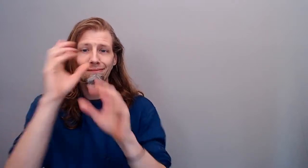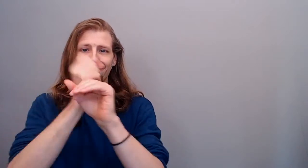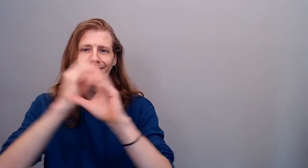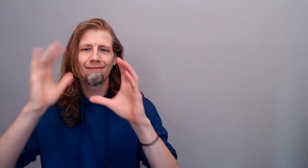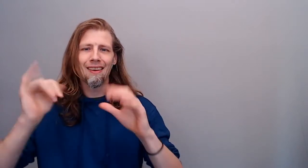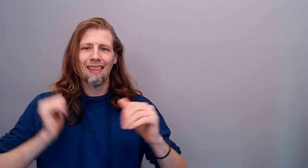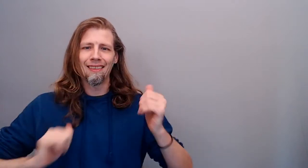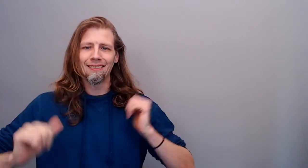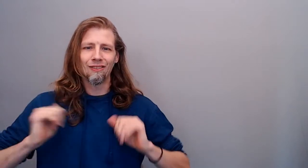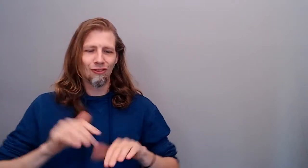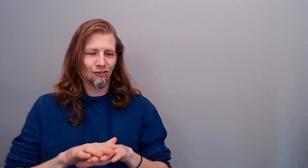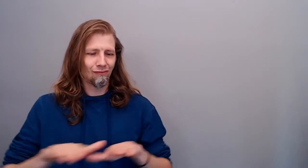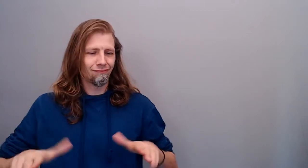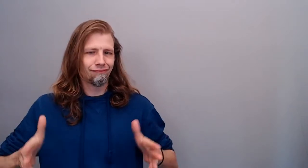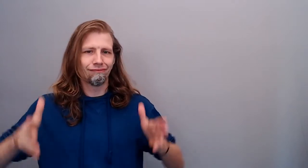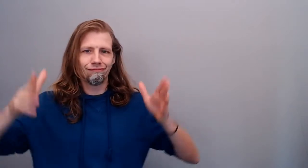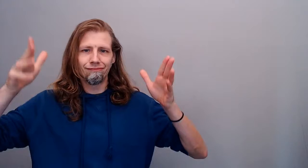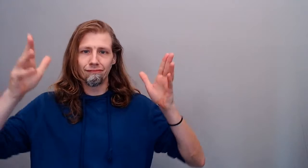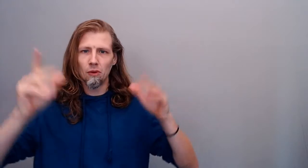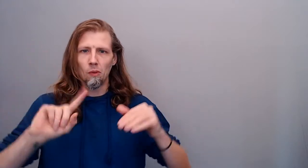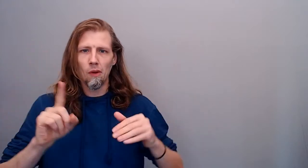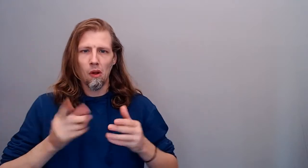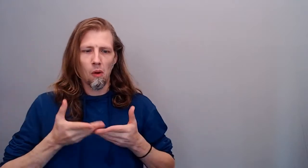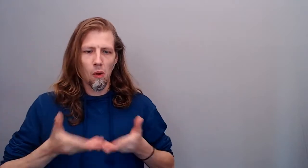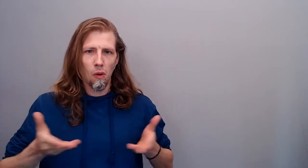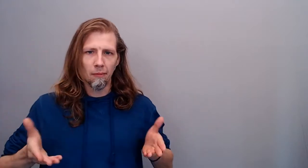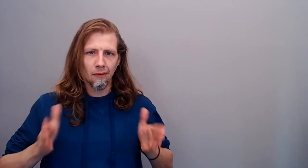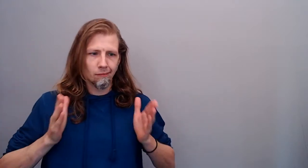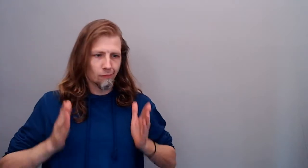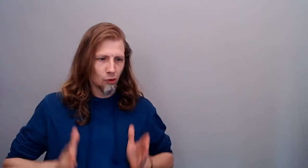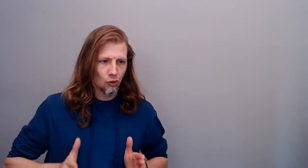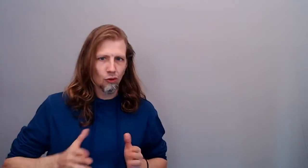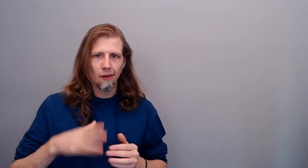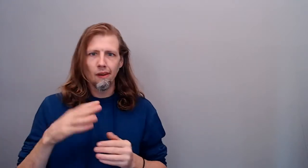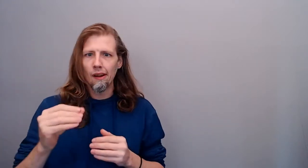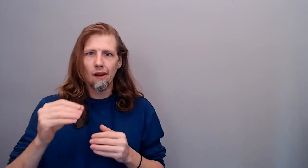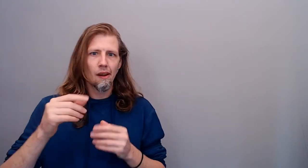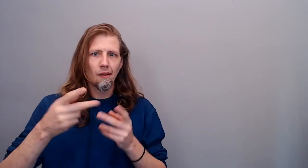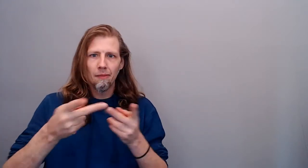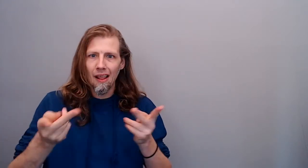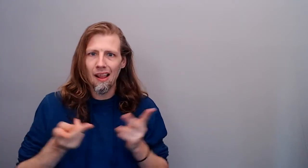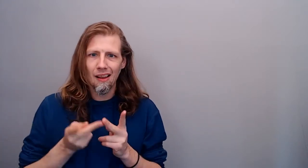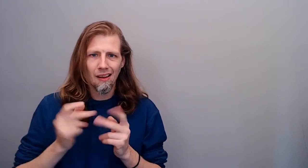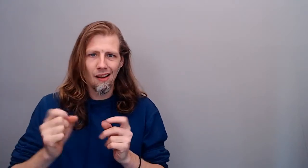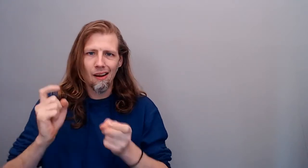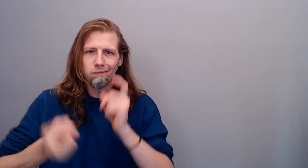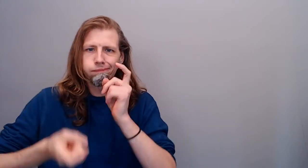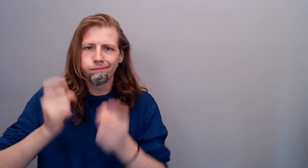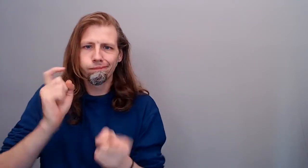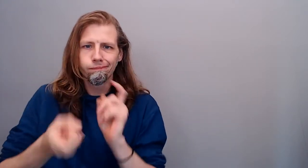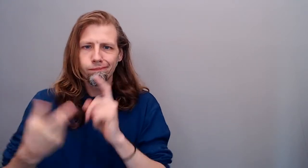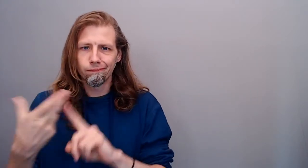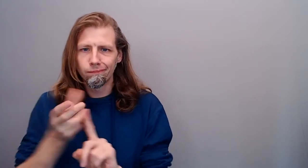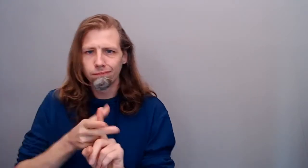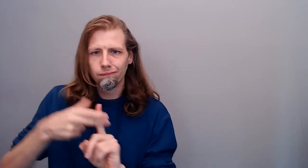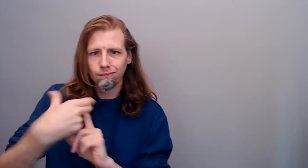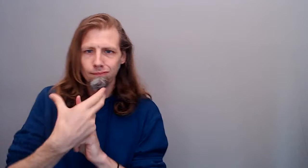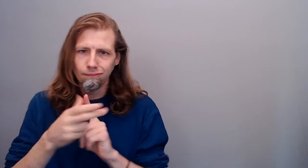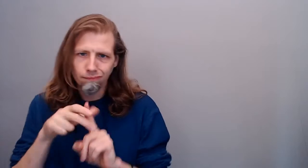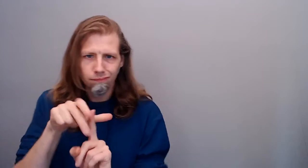spatial languages where, like in theater, people, places, and things can be understood, manipulated, and transformed in